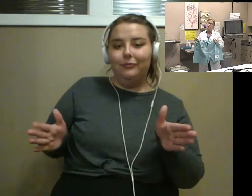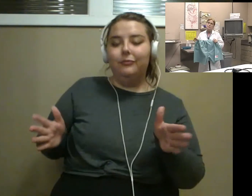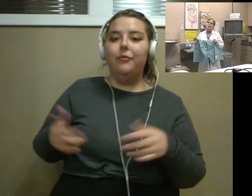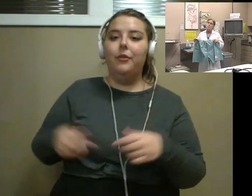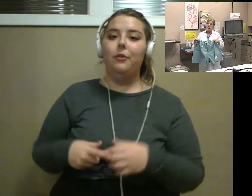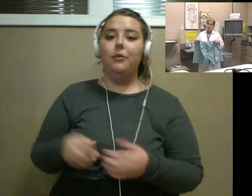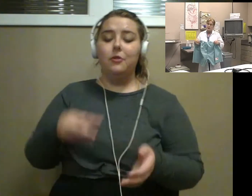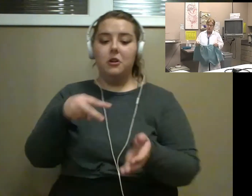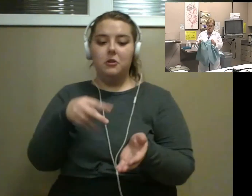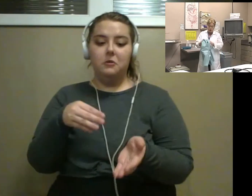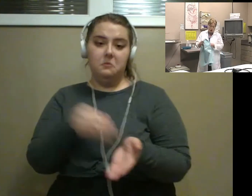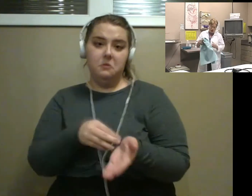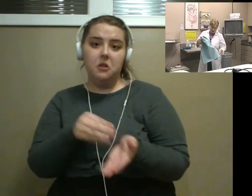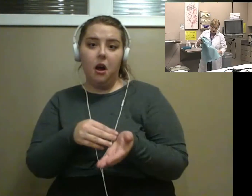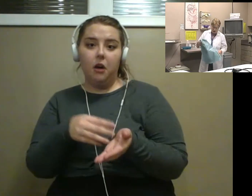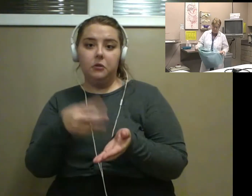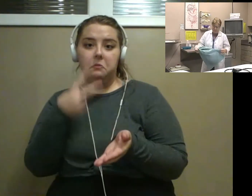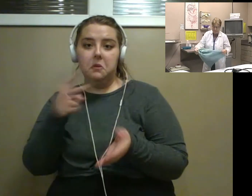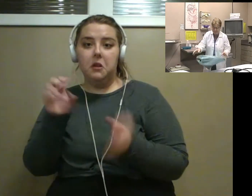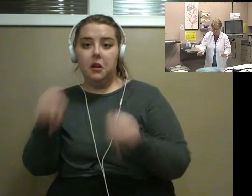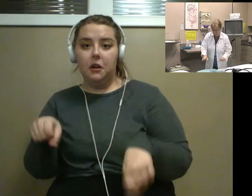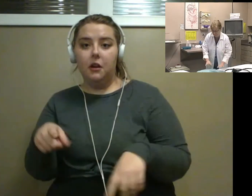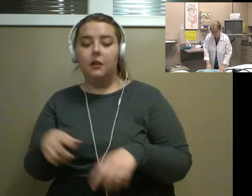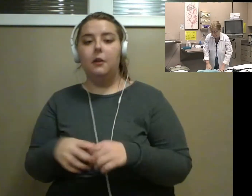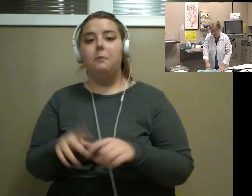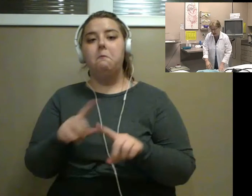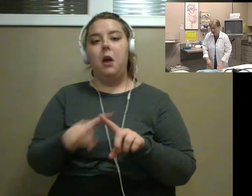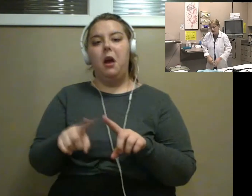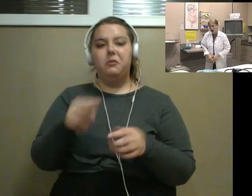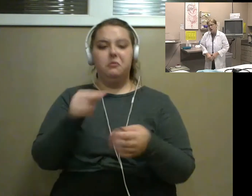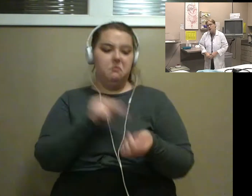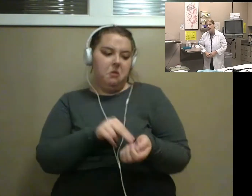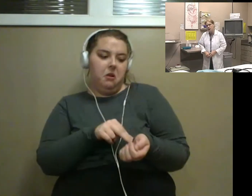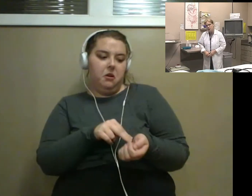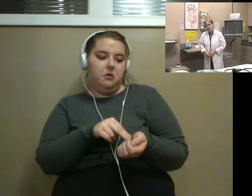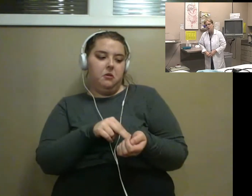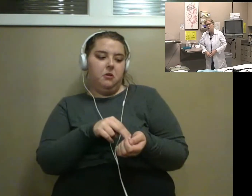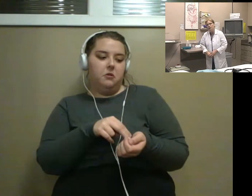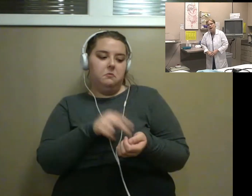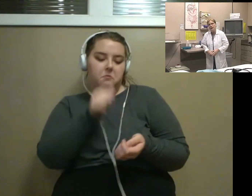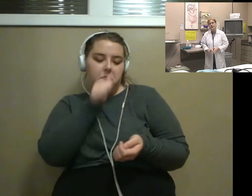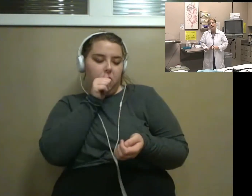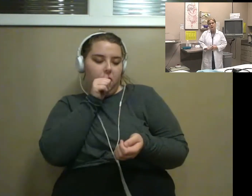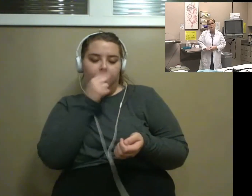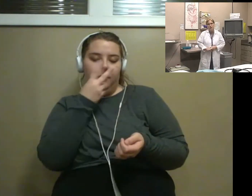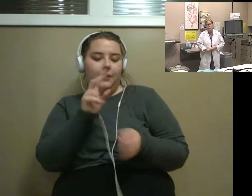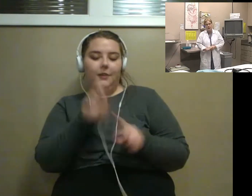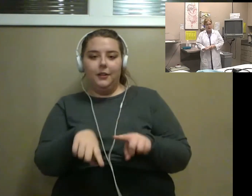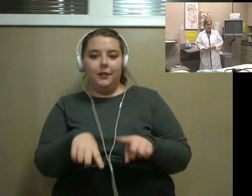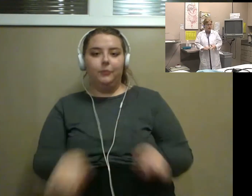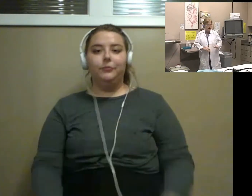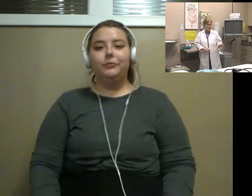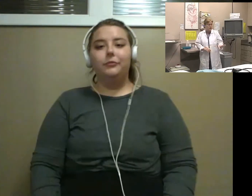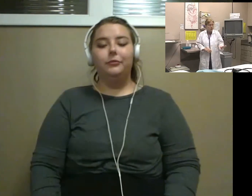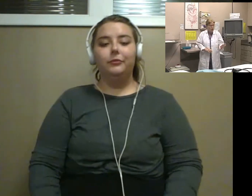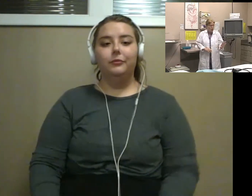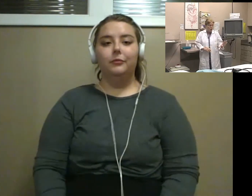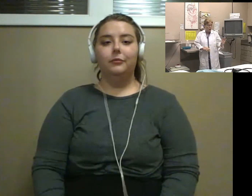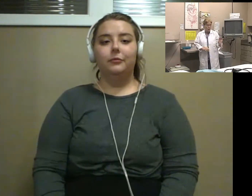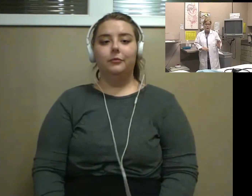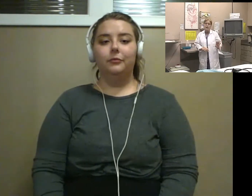very modest and very private. If the doctor does remove any tissue during these